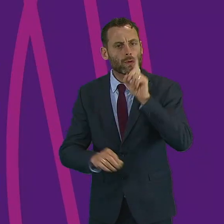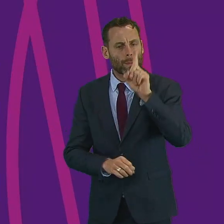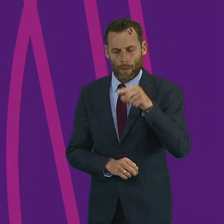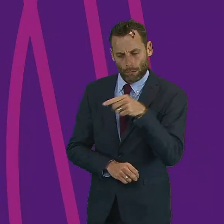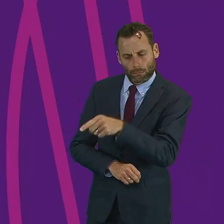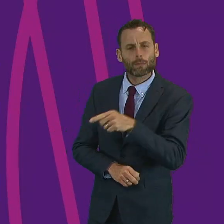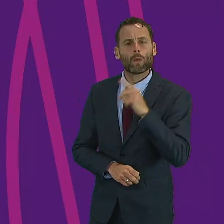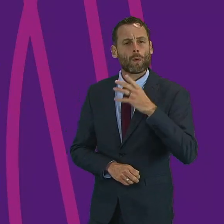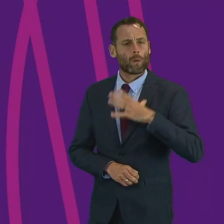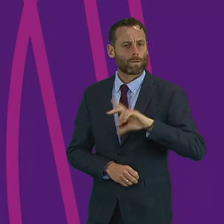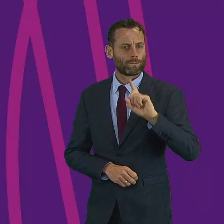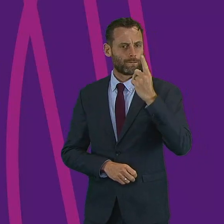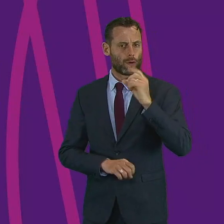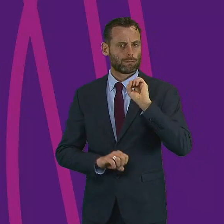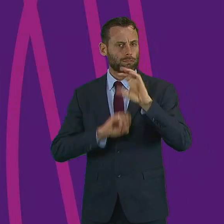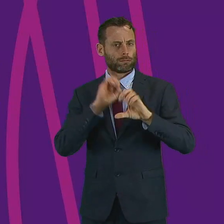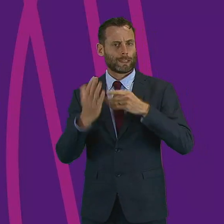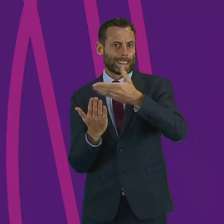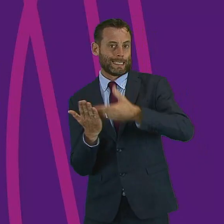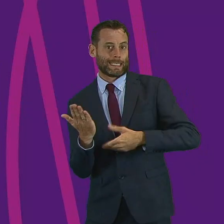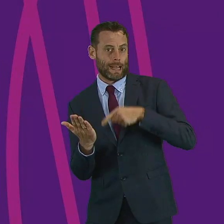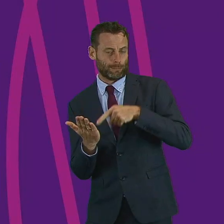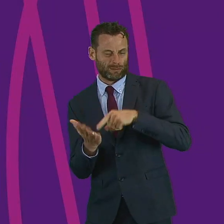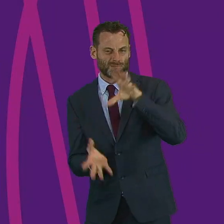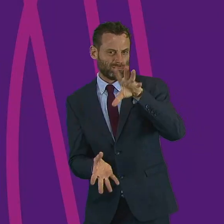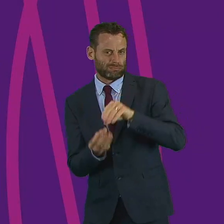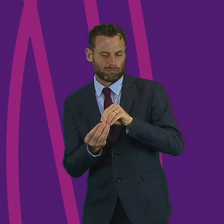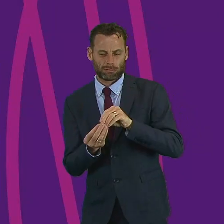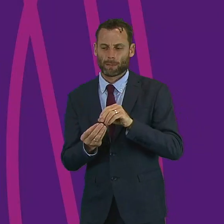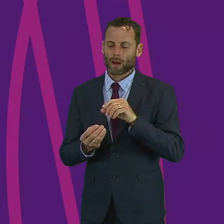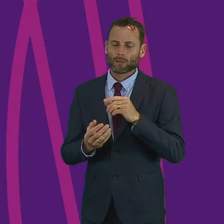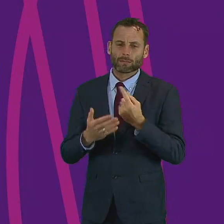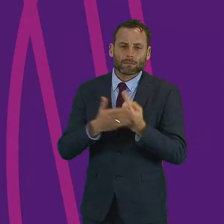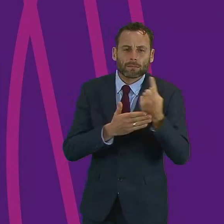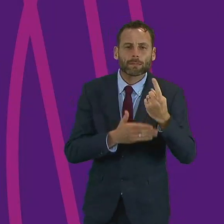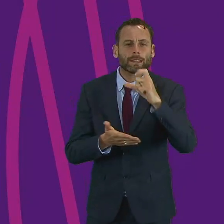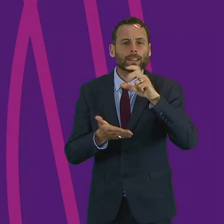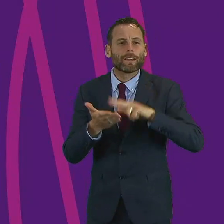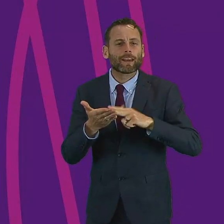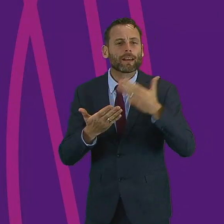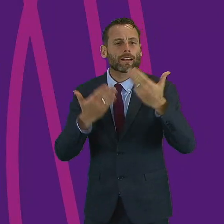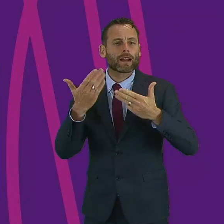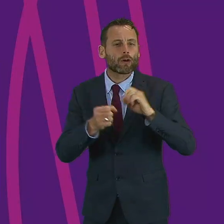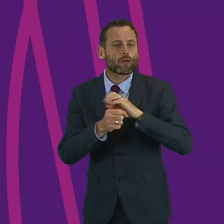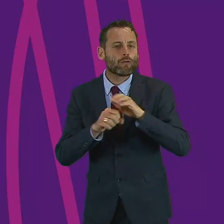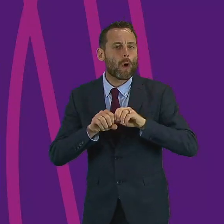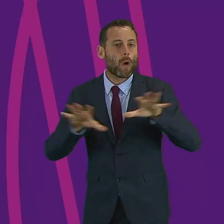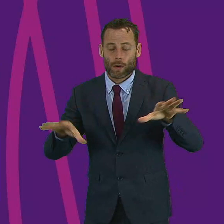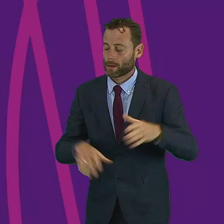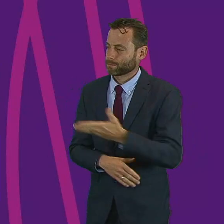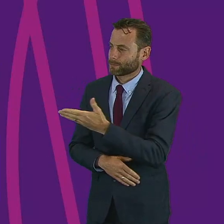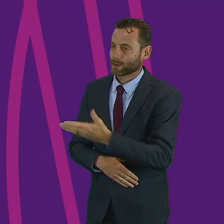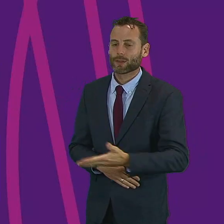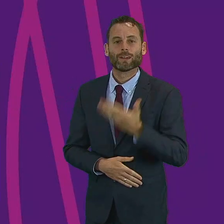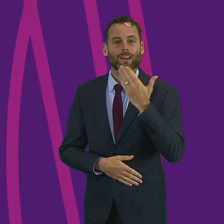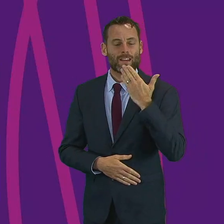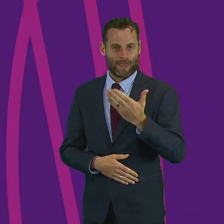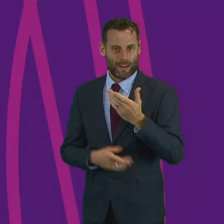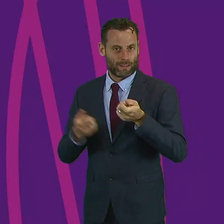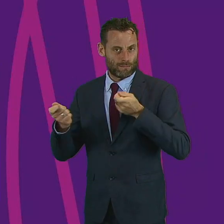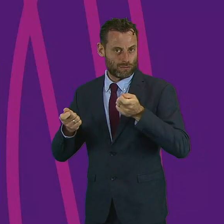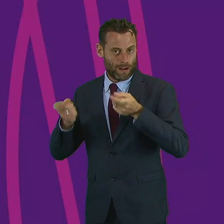First Minister will give the Chamber a brief statement on the COVID figures. First Minister. Thanks, Presiding Officer. I will give a